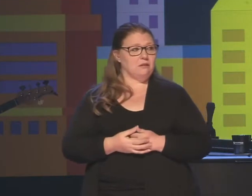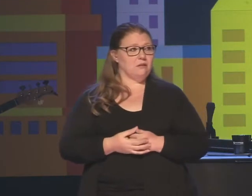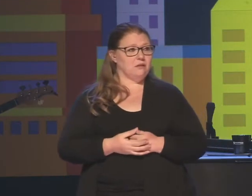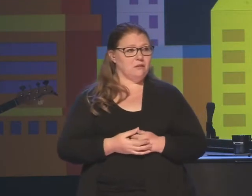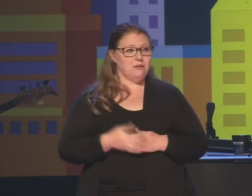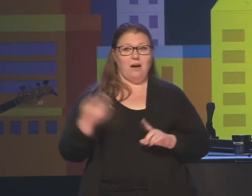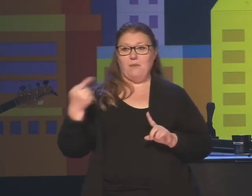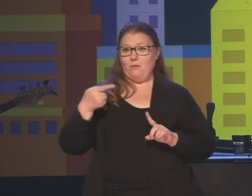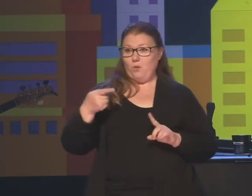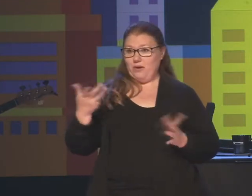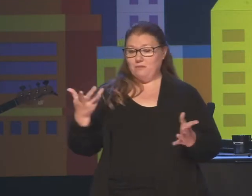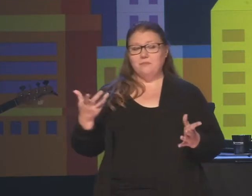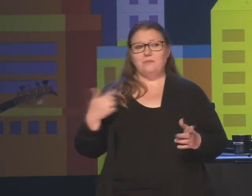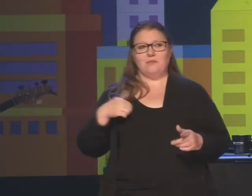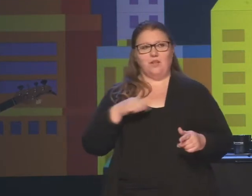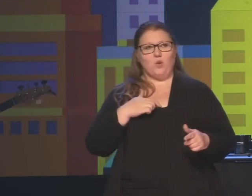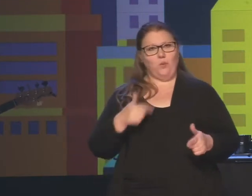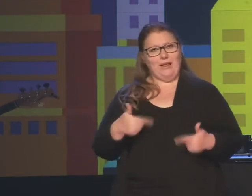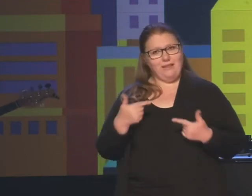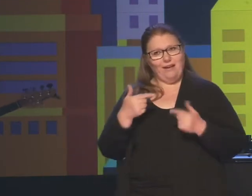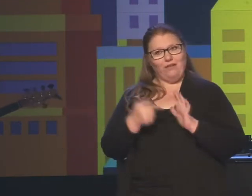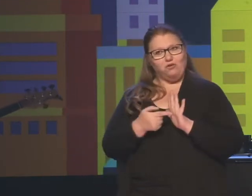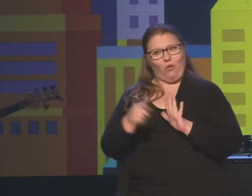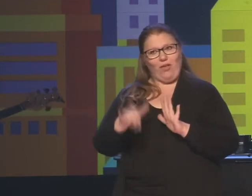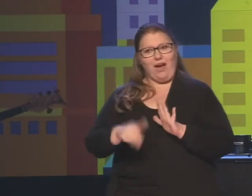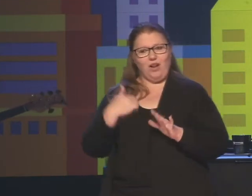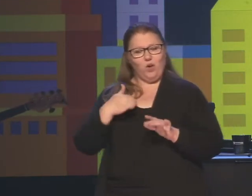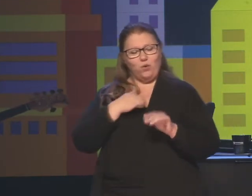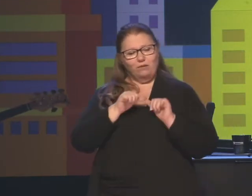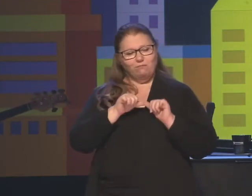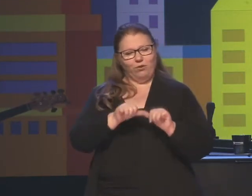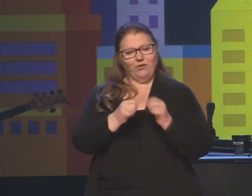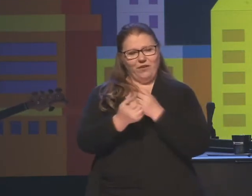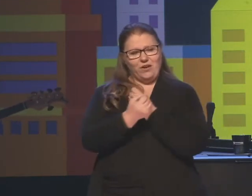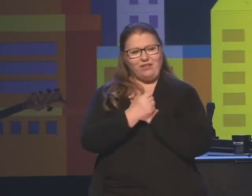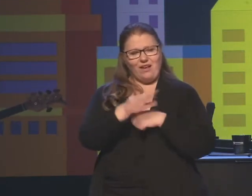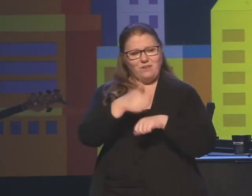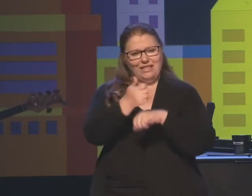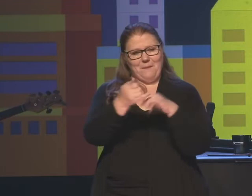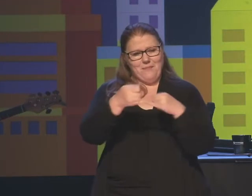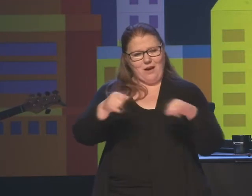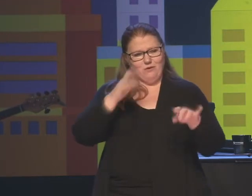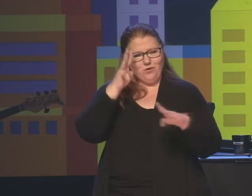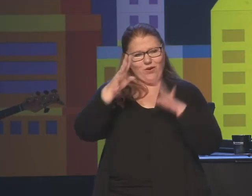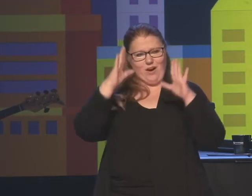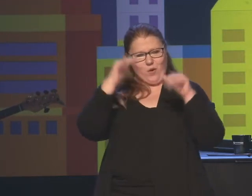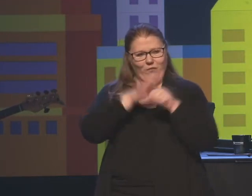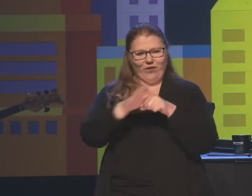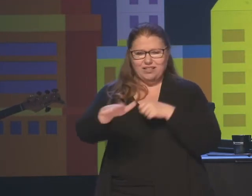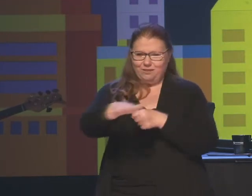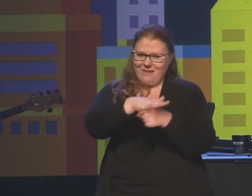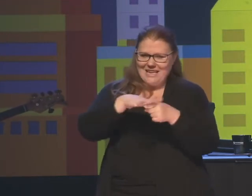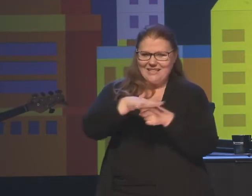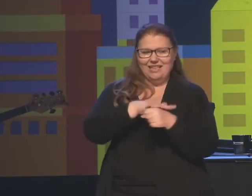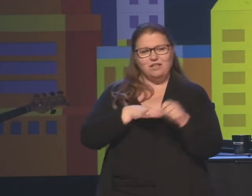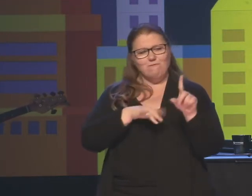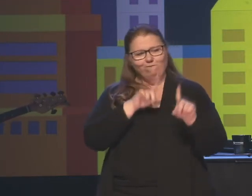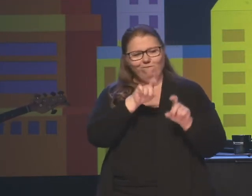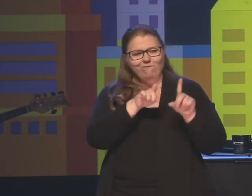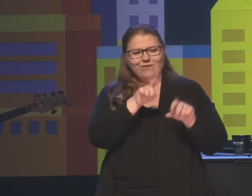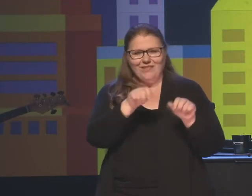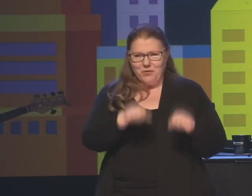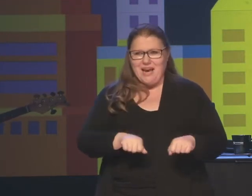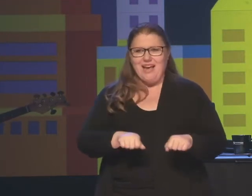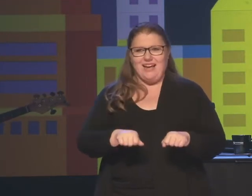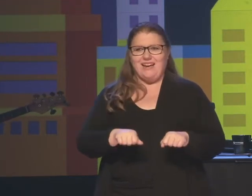thing. When we live into this, when we persevere in love, we set boundaries, we create hope-filled spaces where you can ask questions. We create